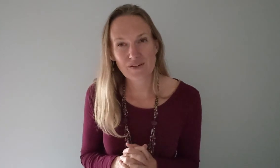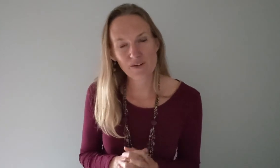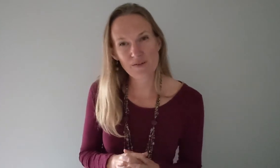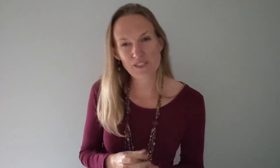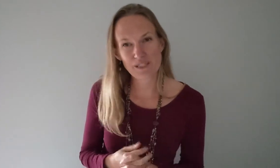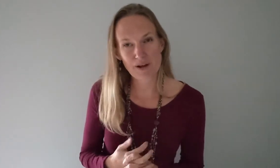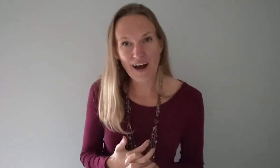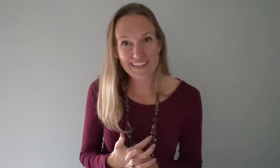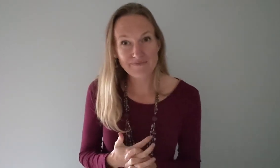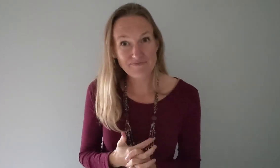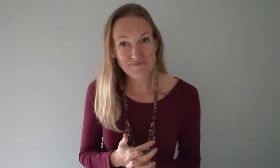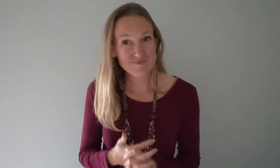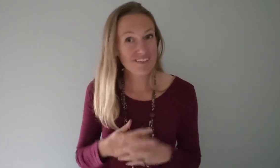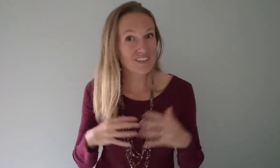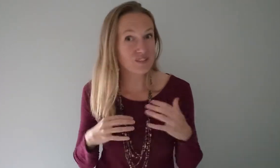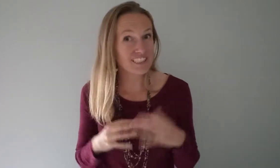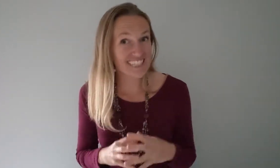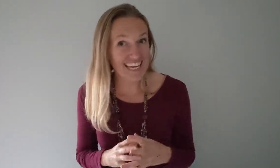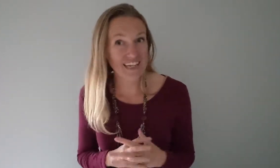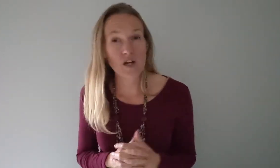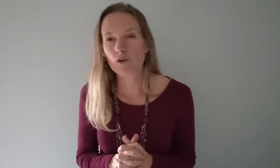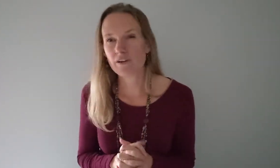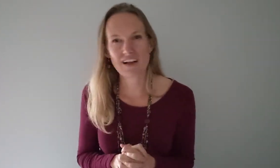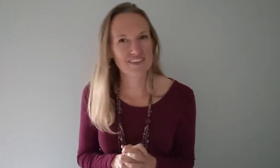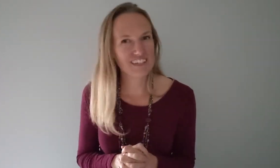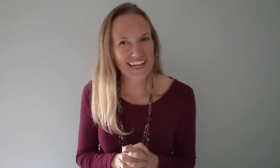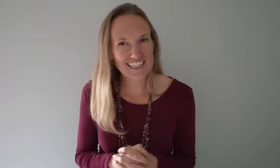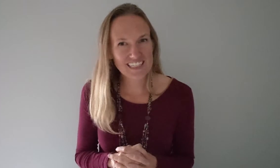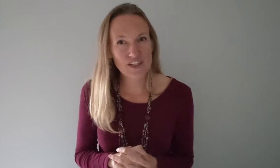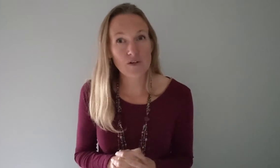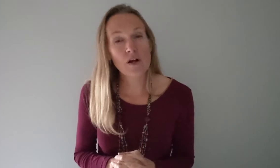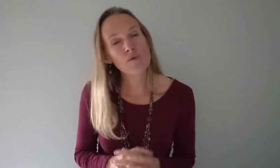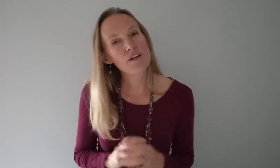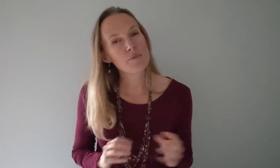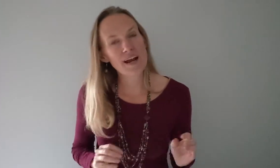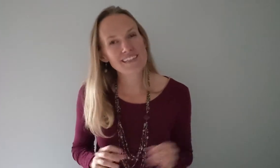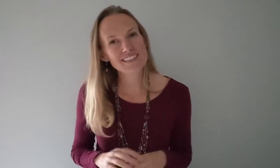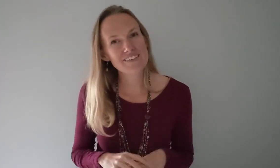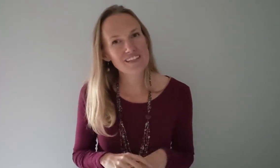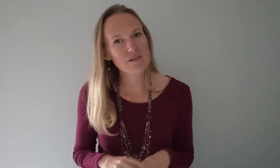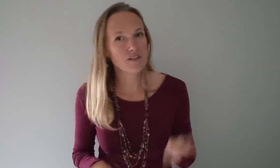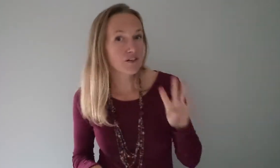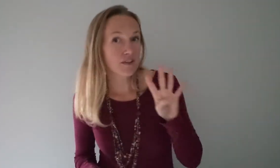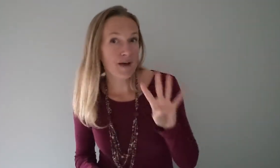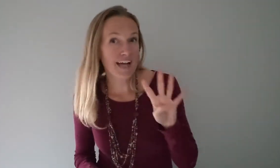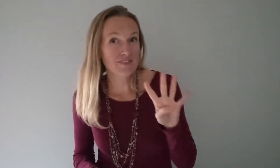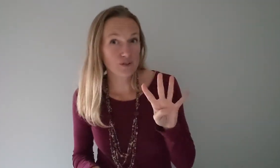order to worship God. So today we are not learning anything new. We're going to practice everything we've learned over the past